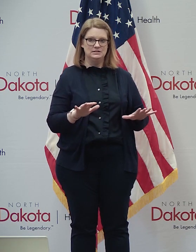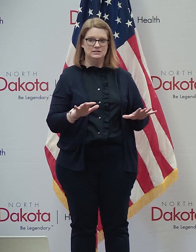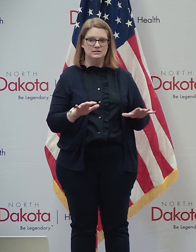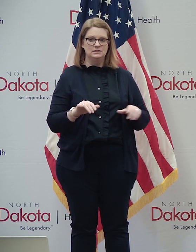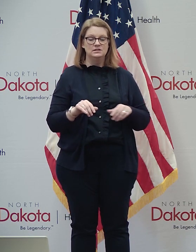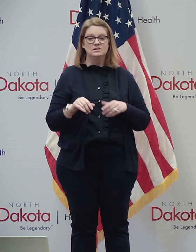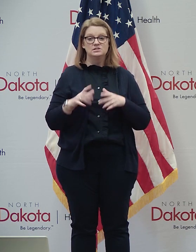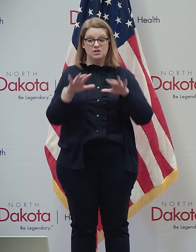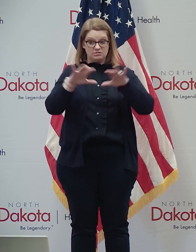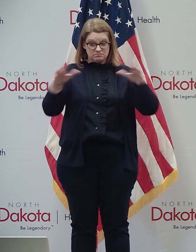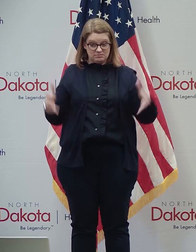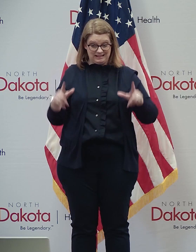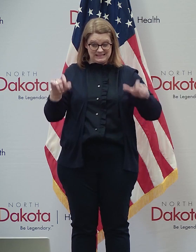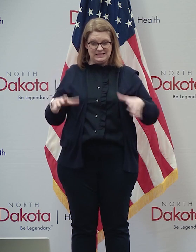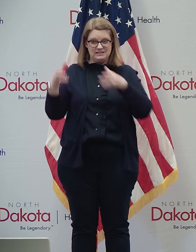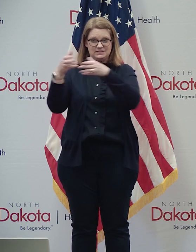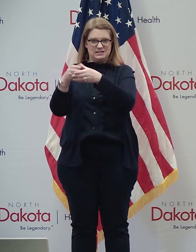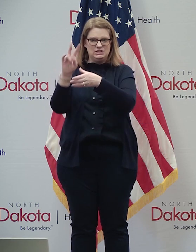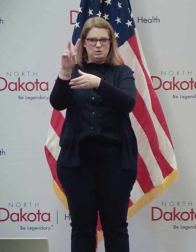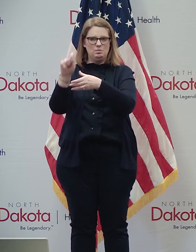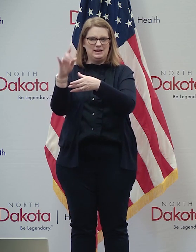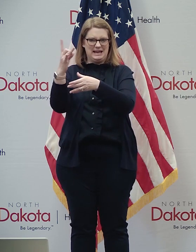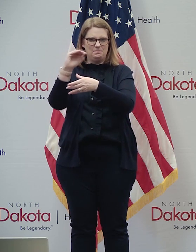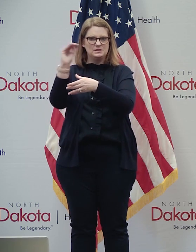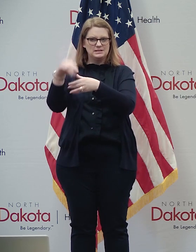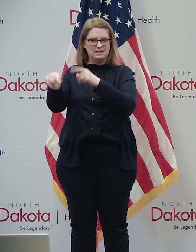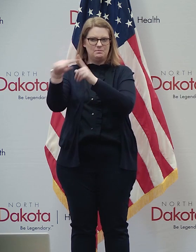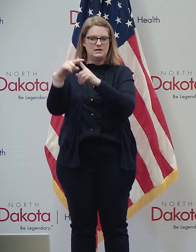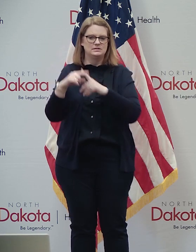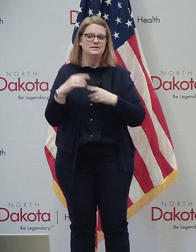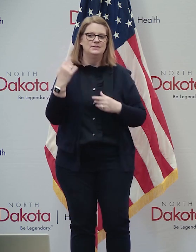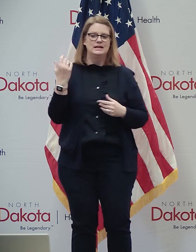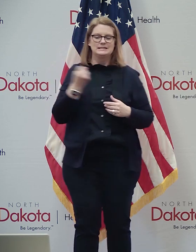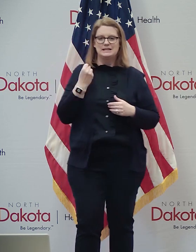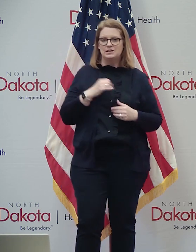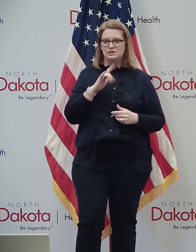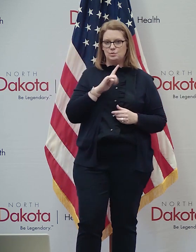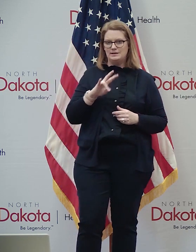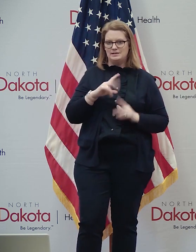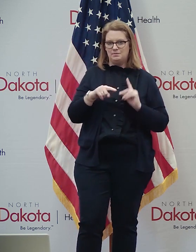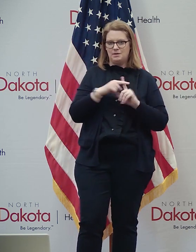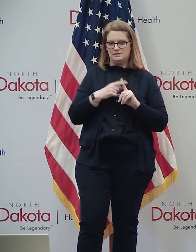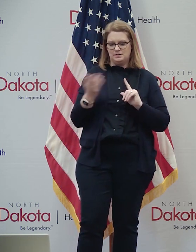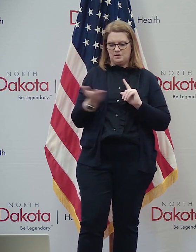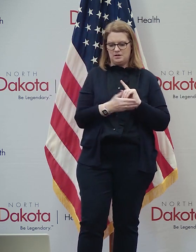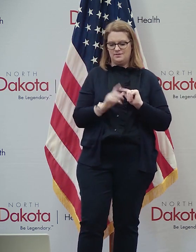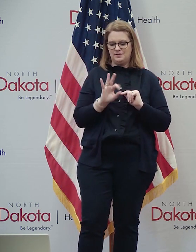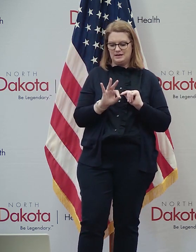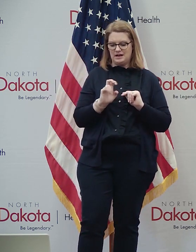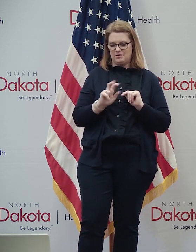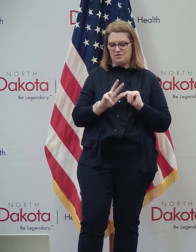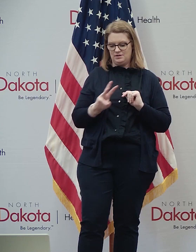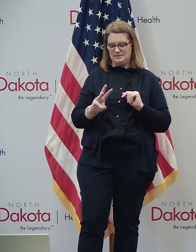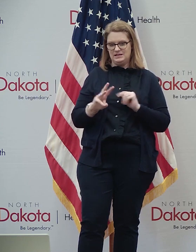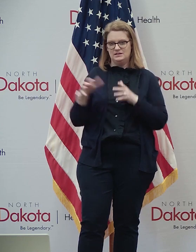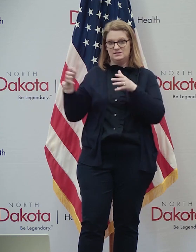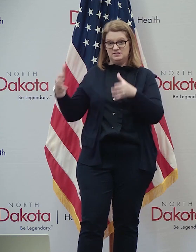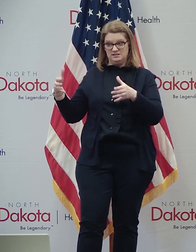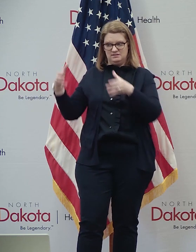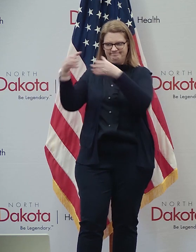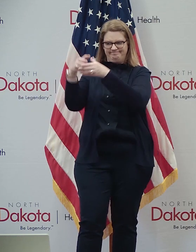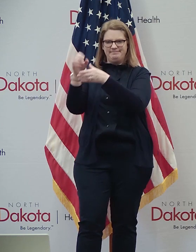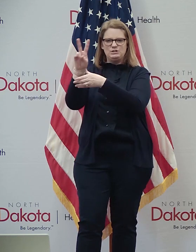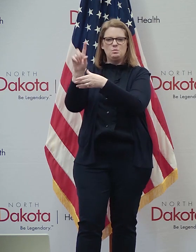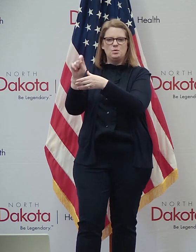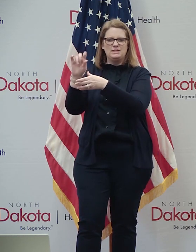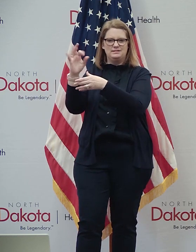would be 2.8%. And on Sunday, we had 27 positive cases out of a total of 936 or 2.9.